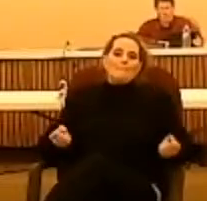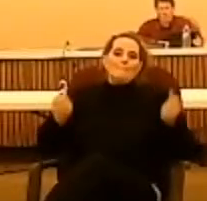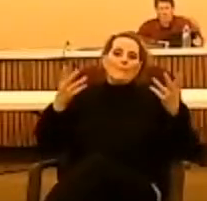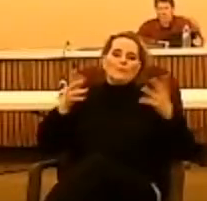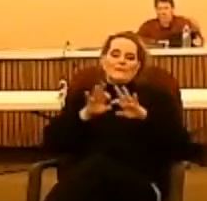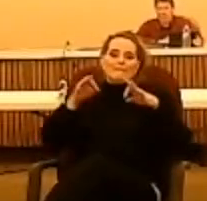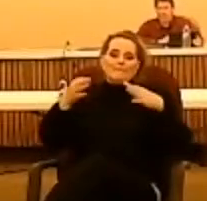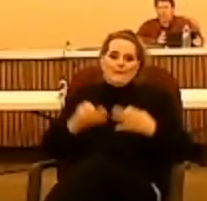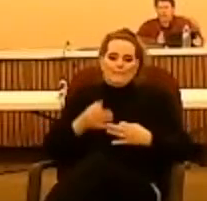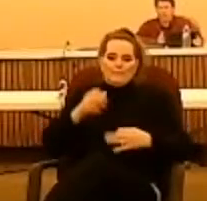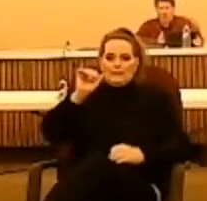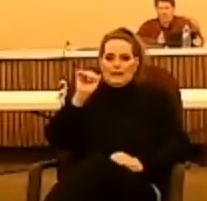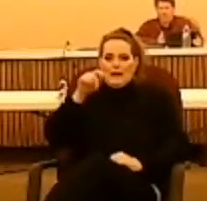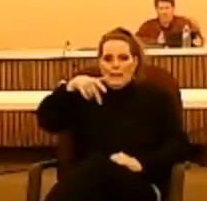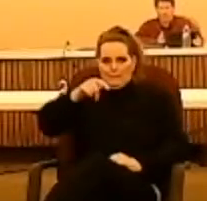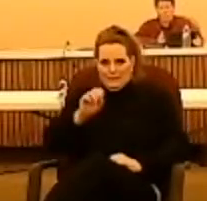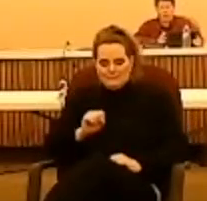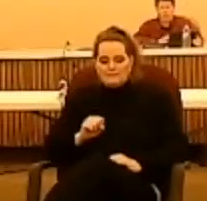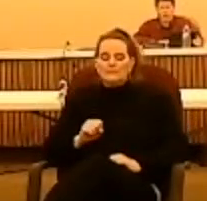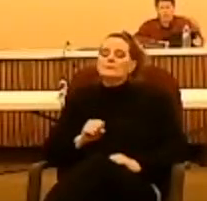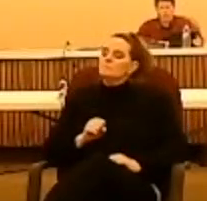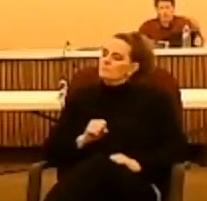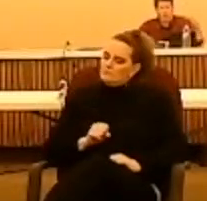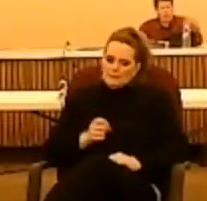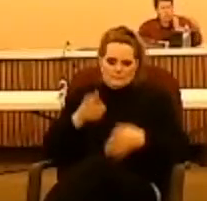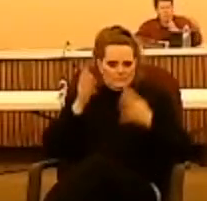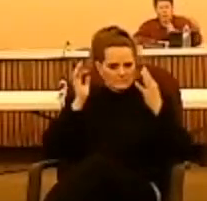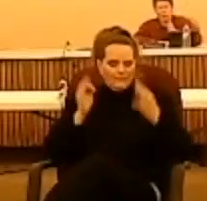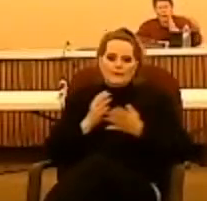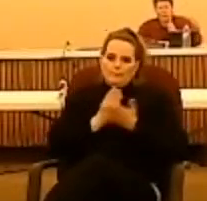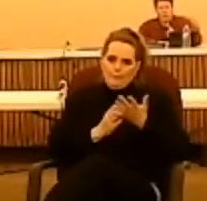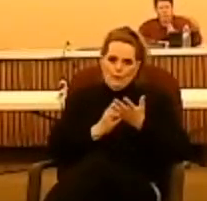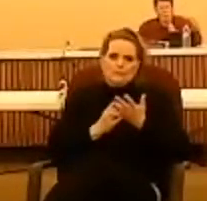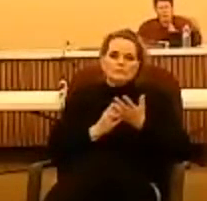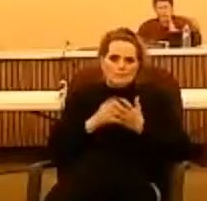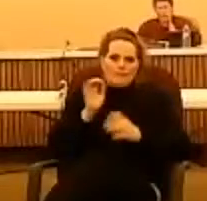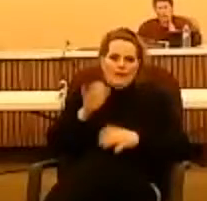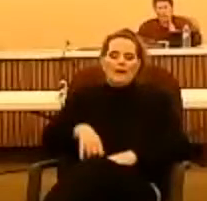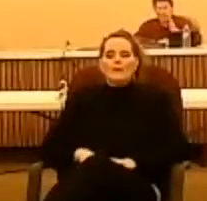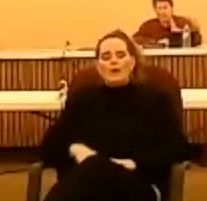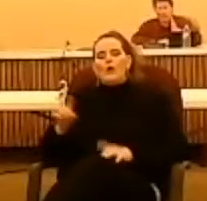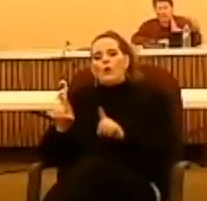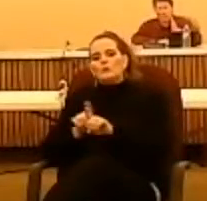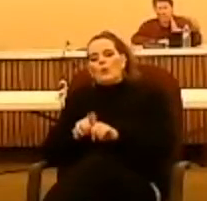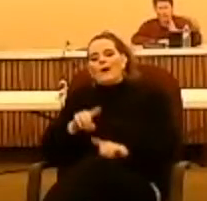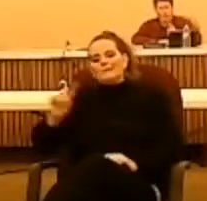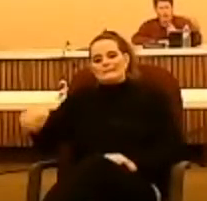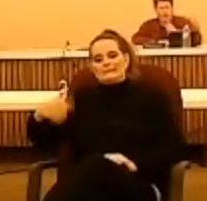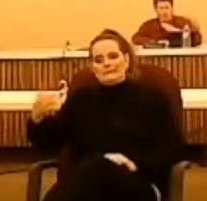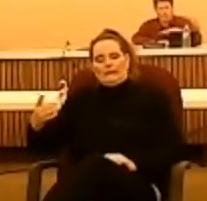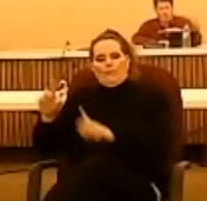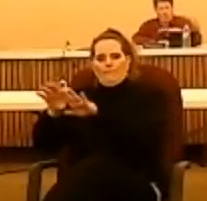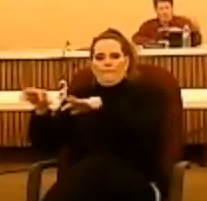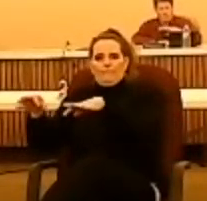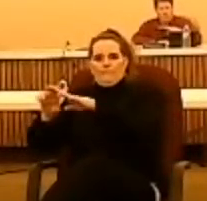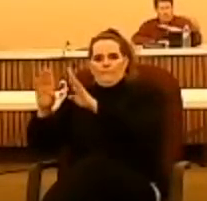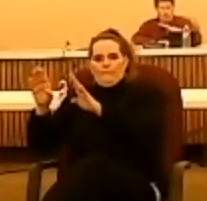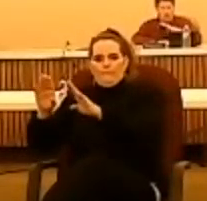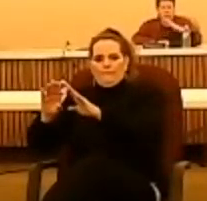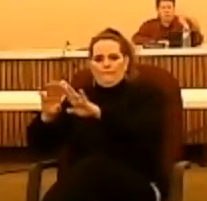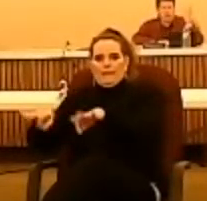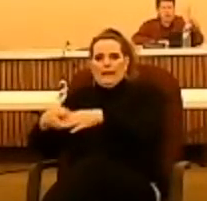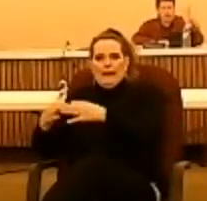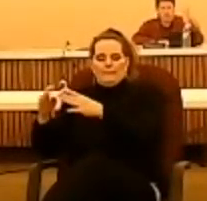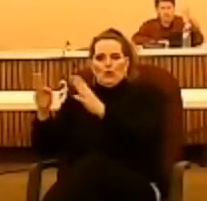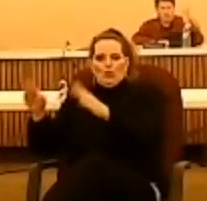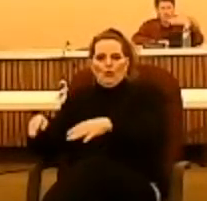as a whole, it's absolutely a part of that. There's a bunch of other ones, but there are single family homes in an R115 district that are